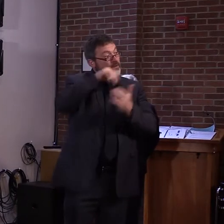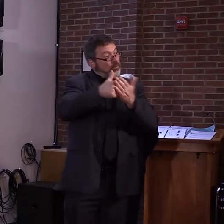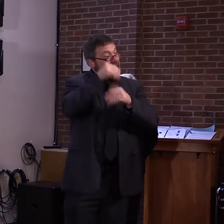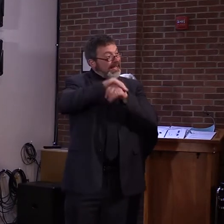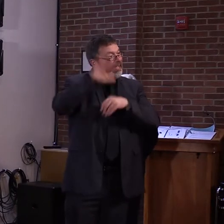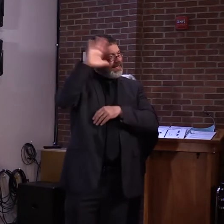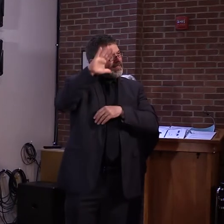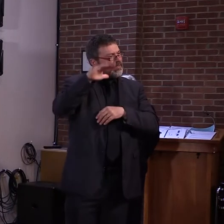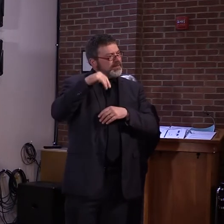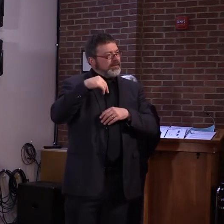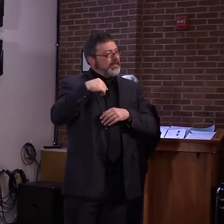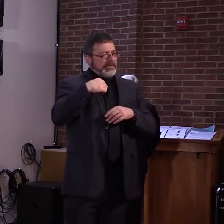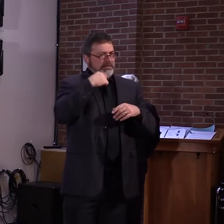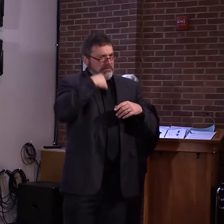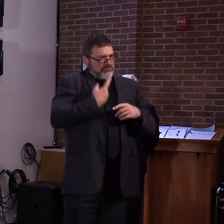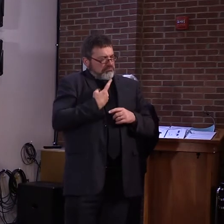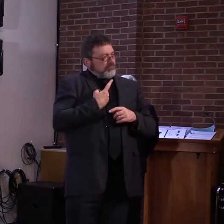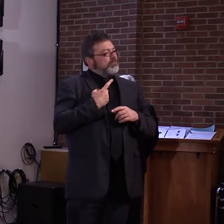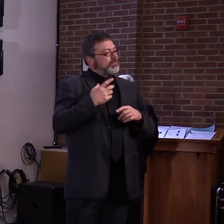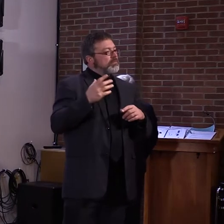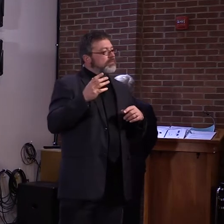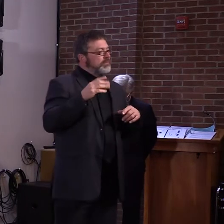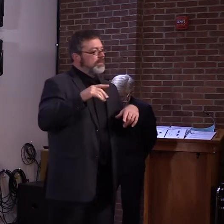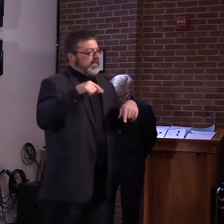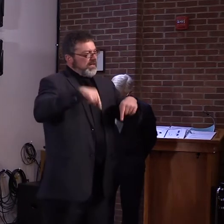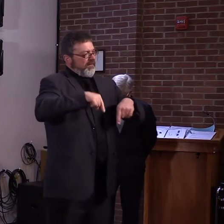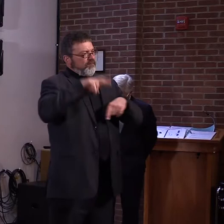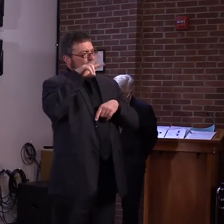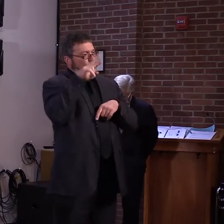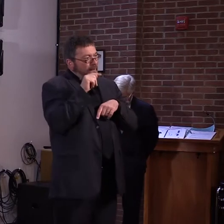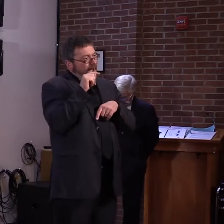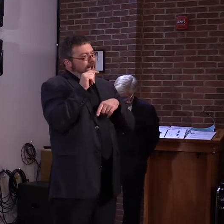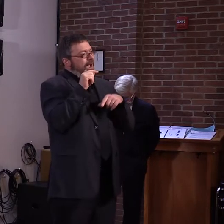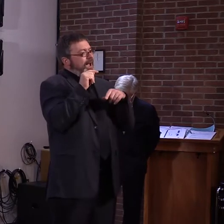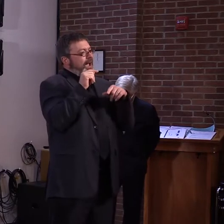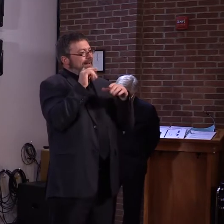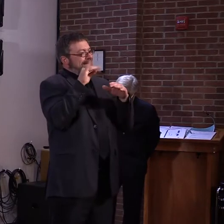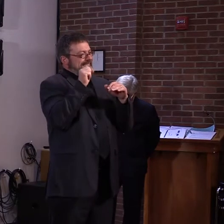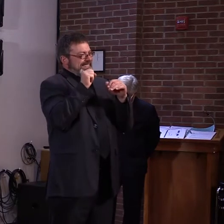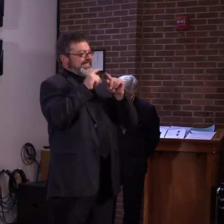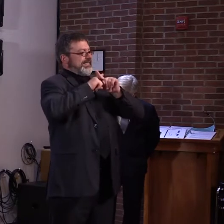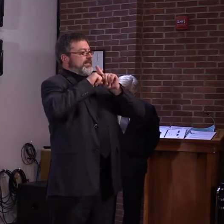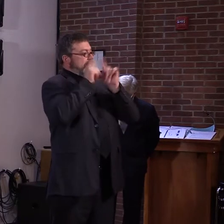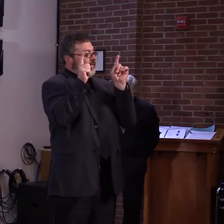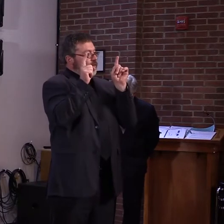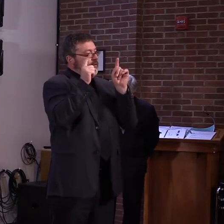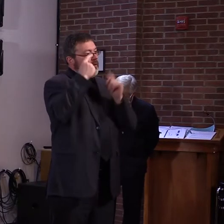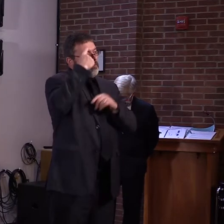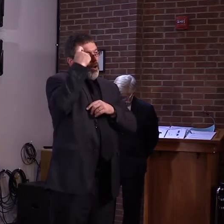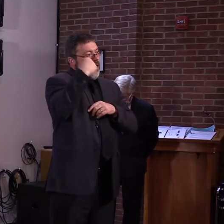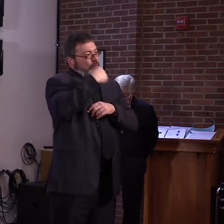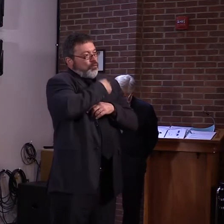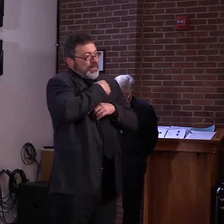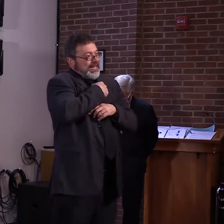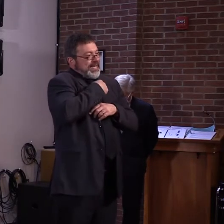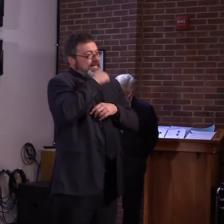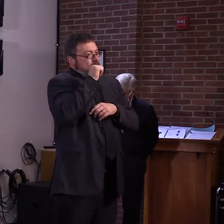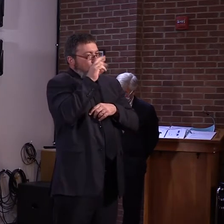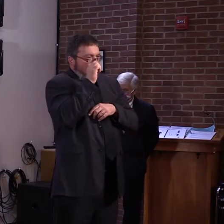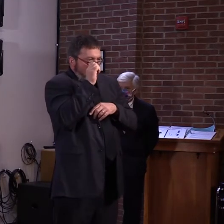So, I mean, absolutely. I agree. We also have the other side of that, though, is that we have extremely small